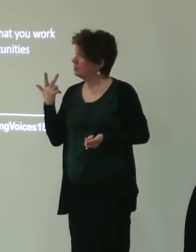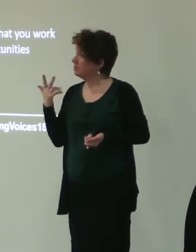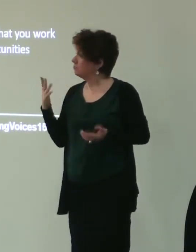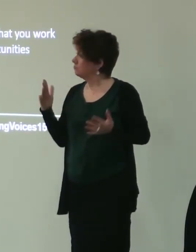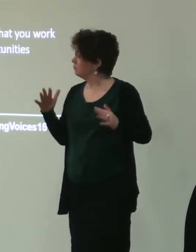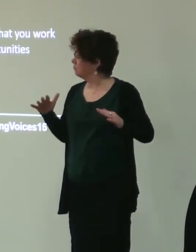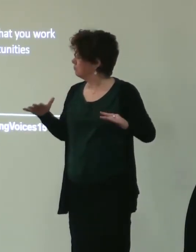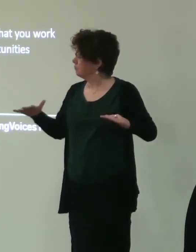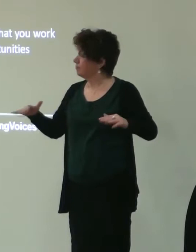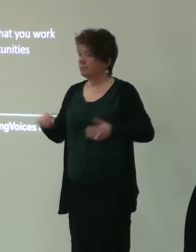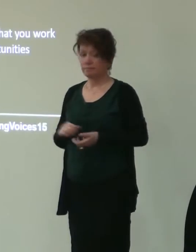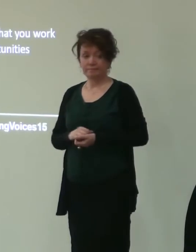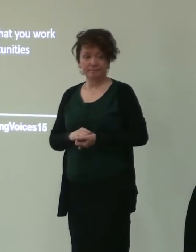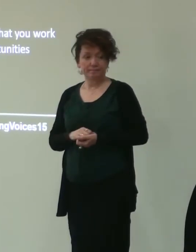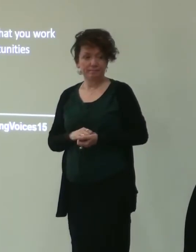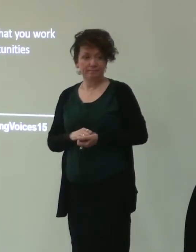room?